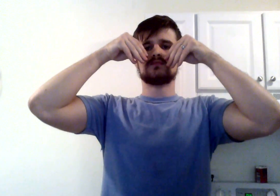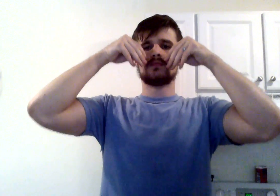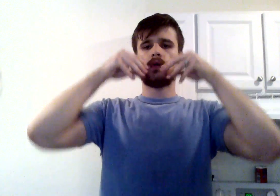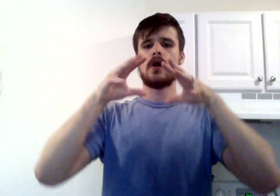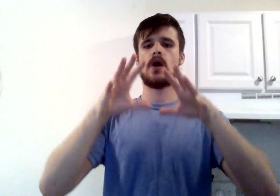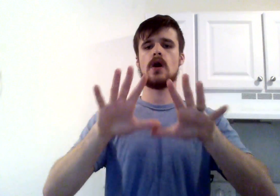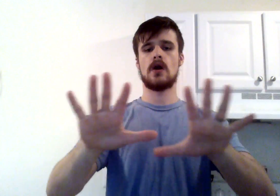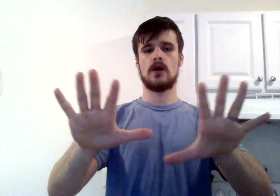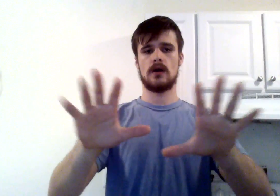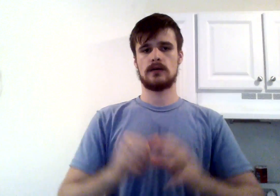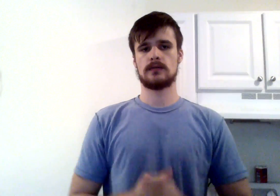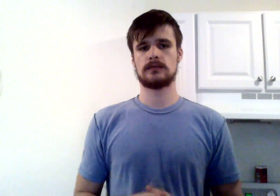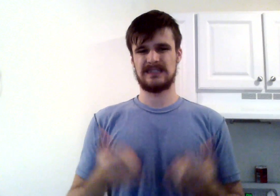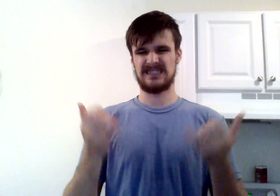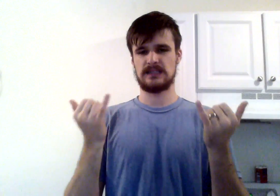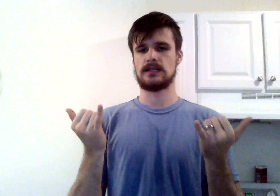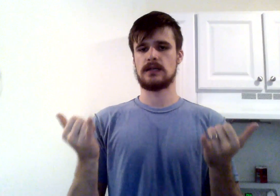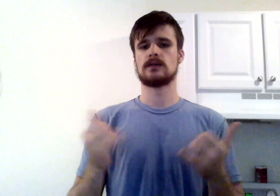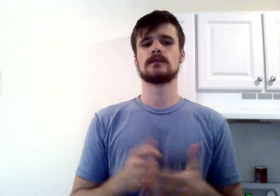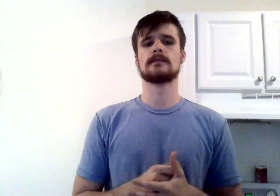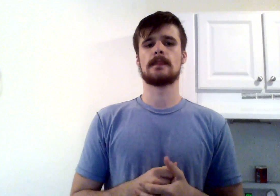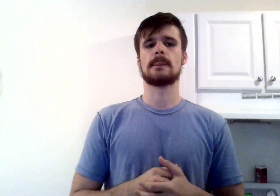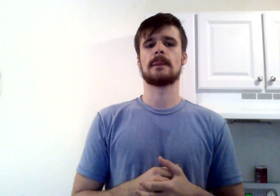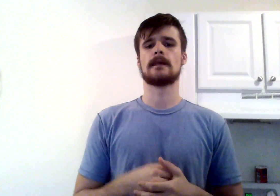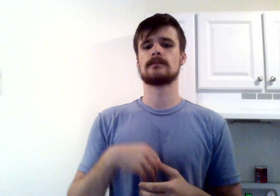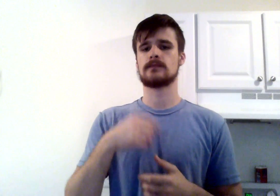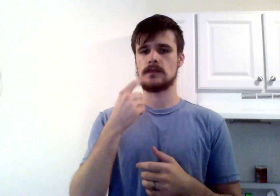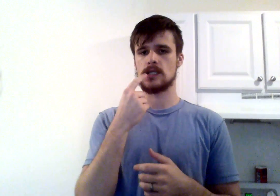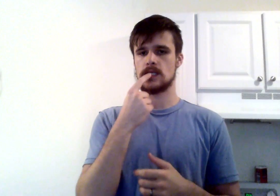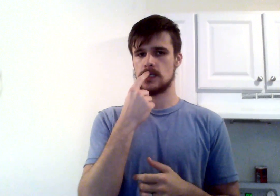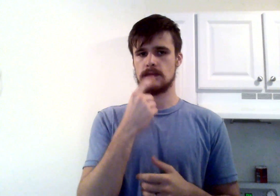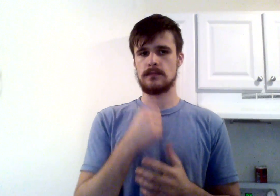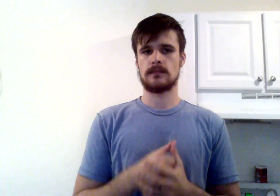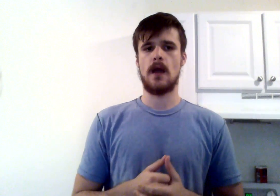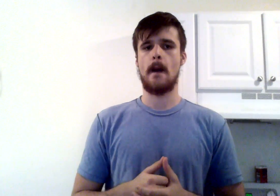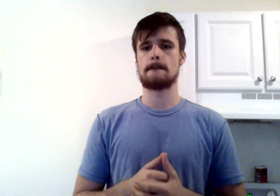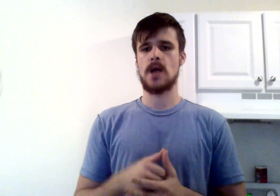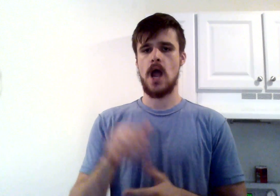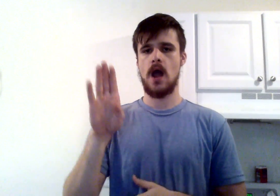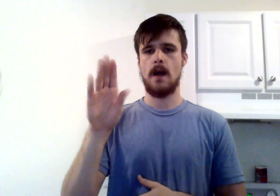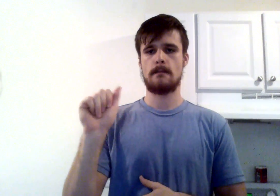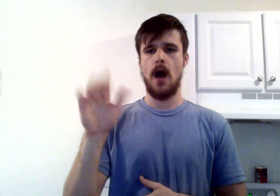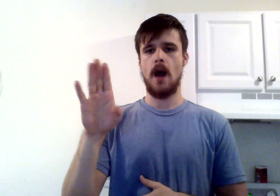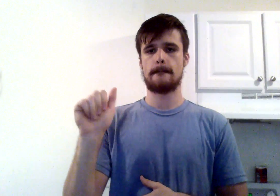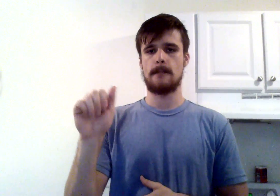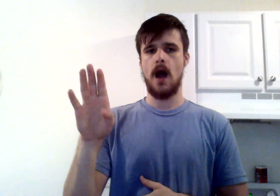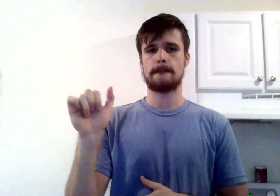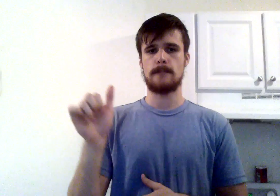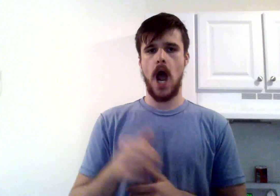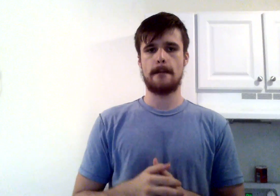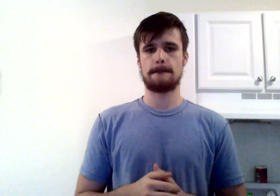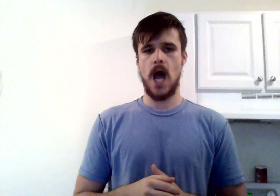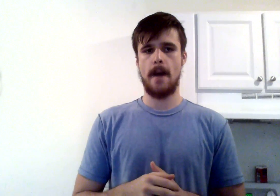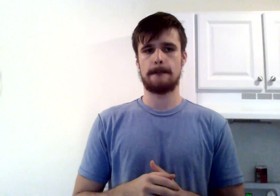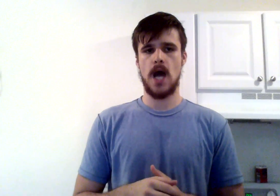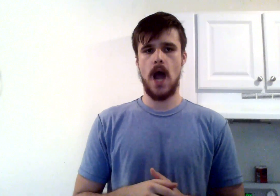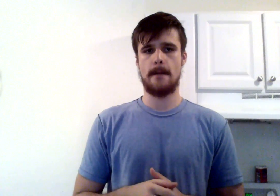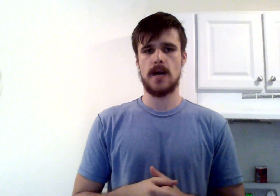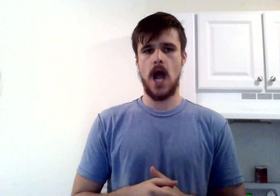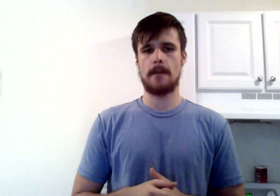Very good. Now we're going to warm up our lips, and we're going to go bop, bop, bop, bop, bop, bop, bop, bop. Very good.